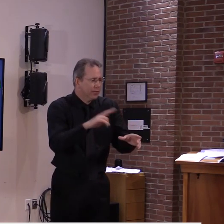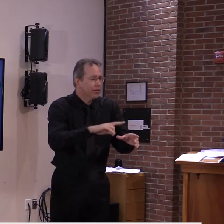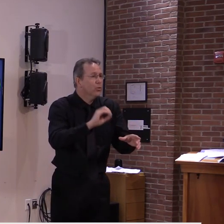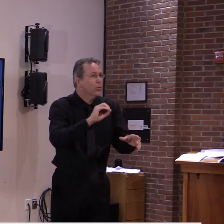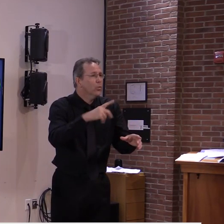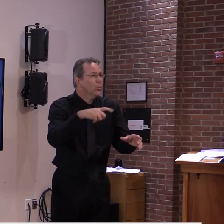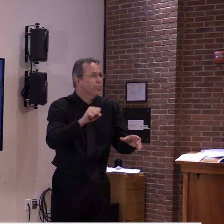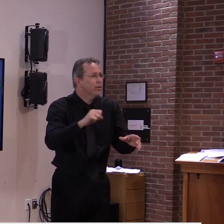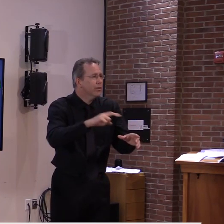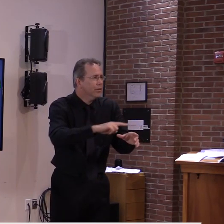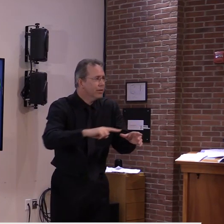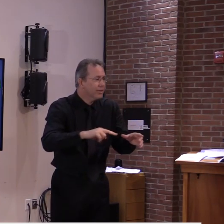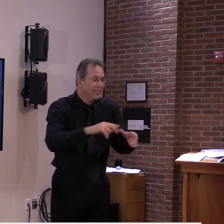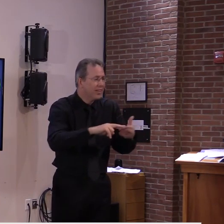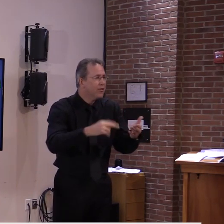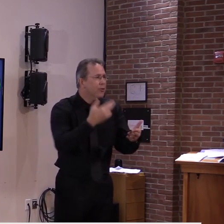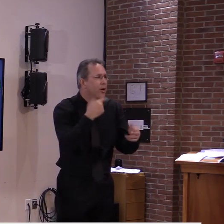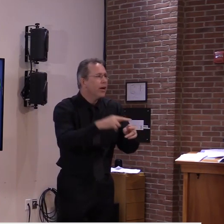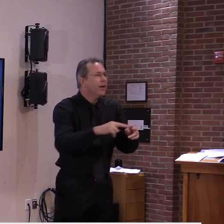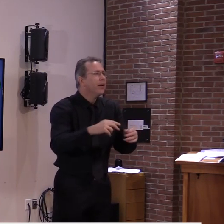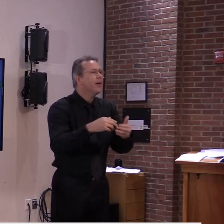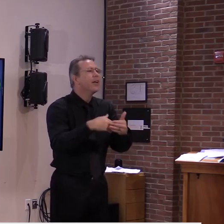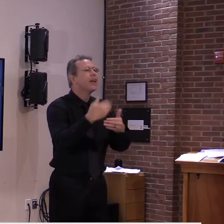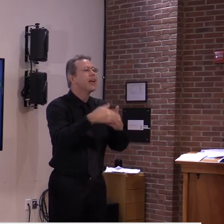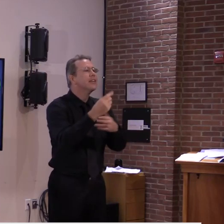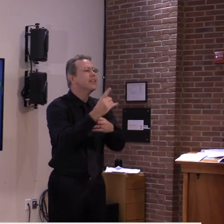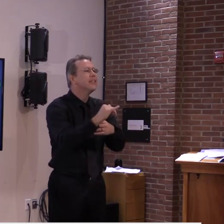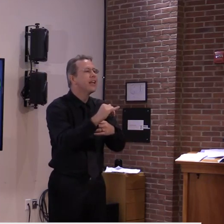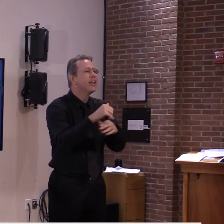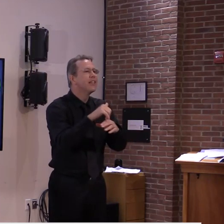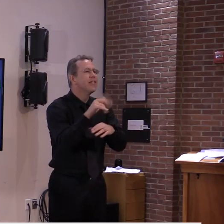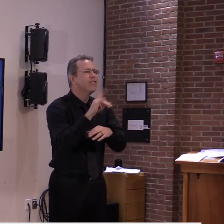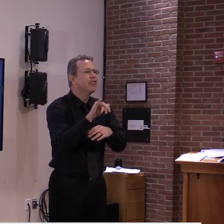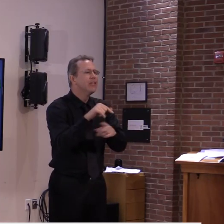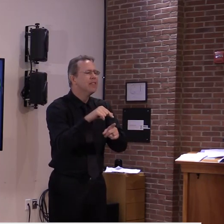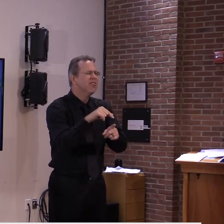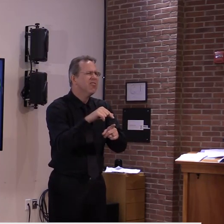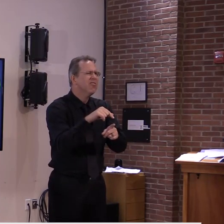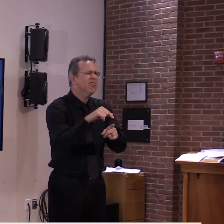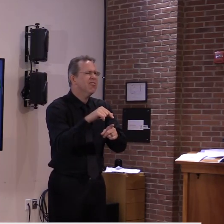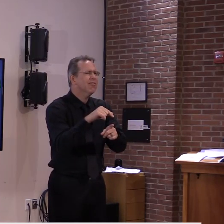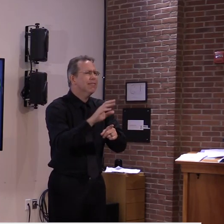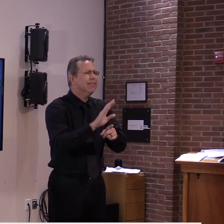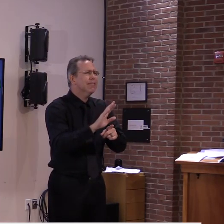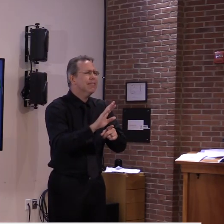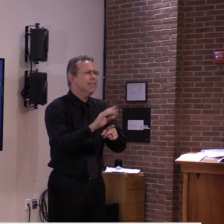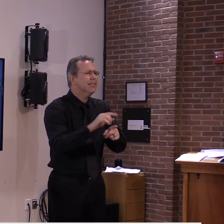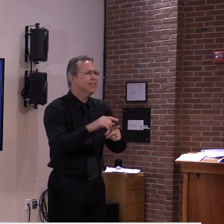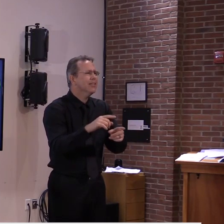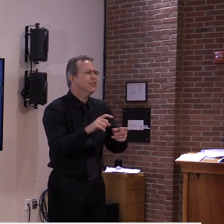label, but you had to drop down another box to do Saturday delivery on that. And we're